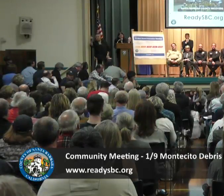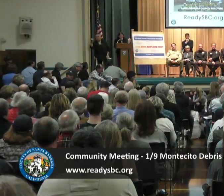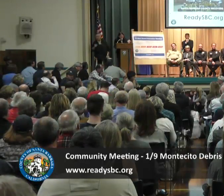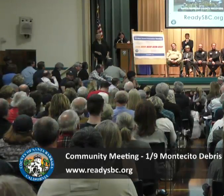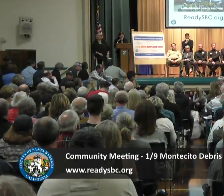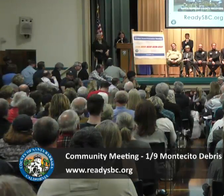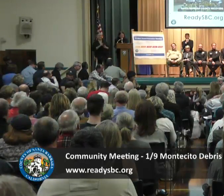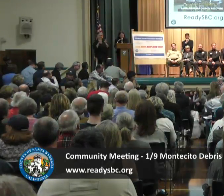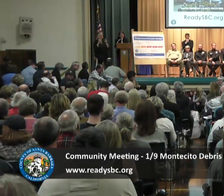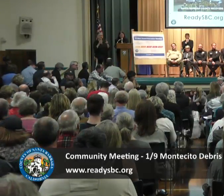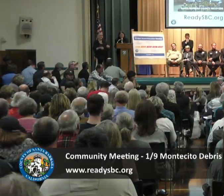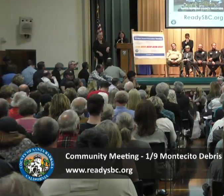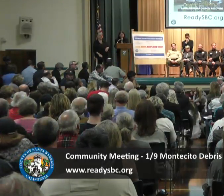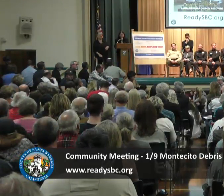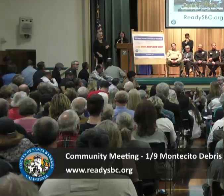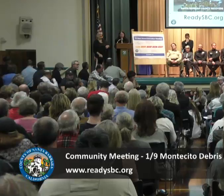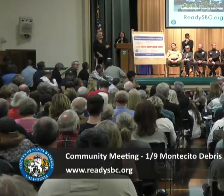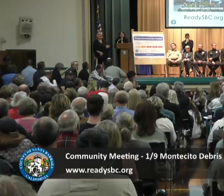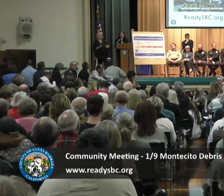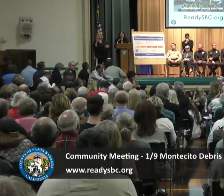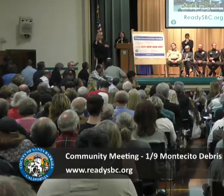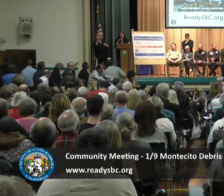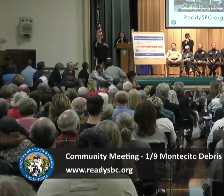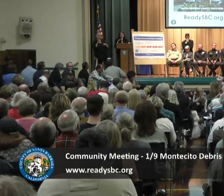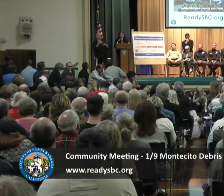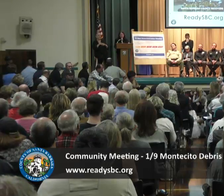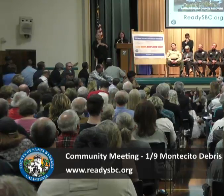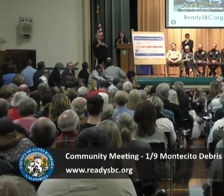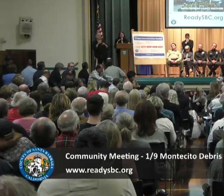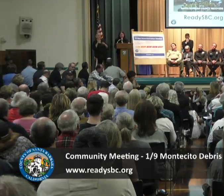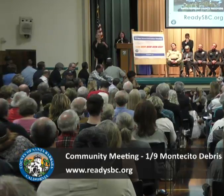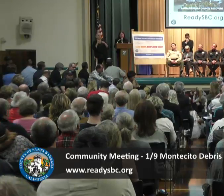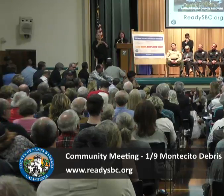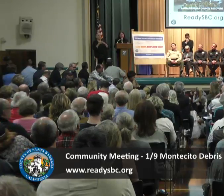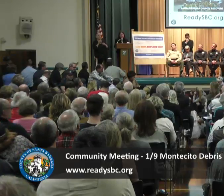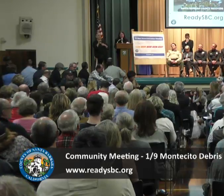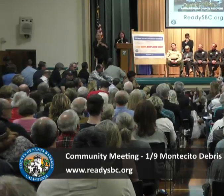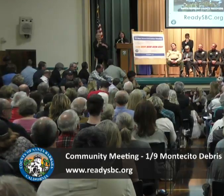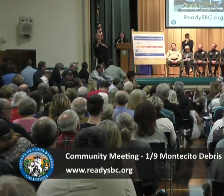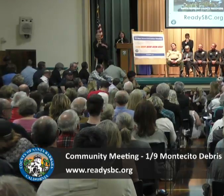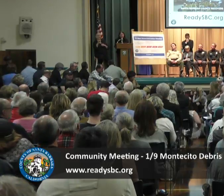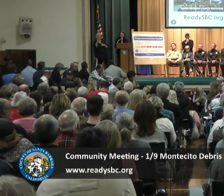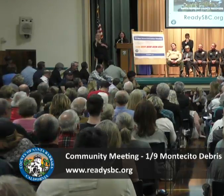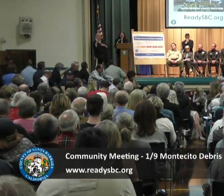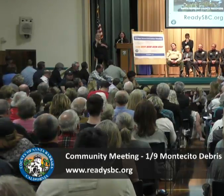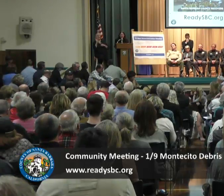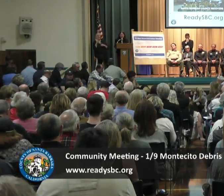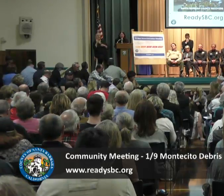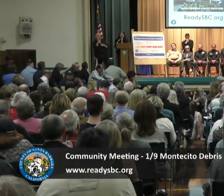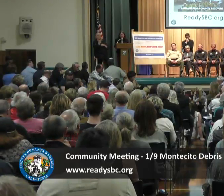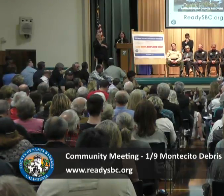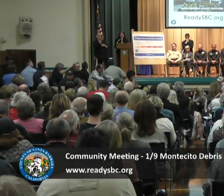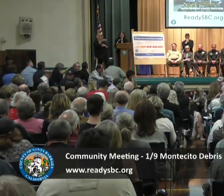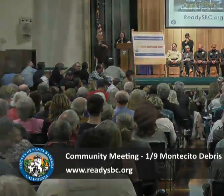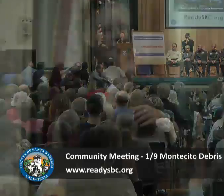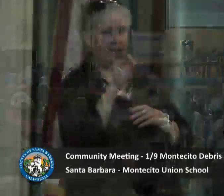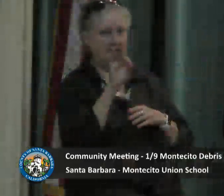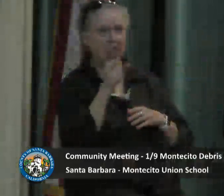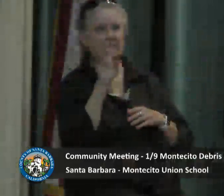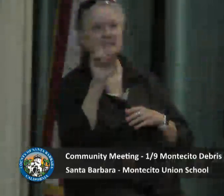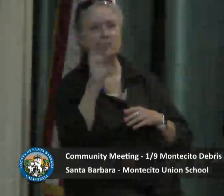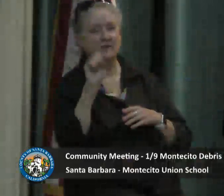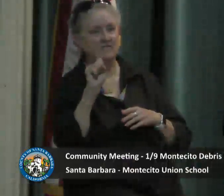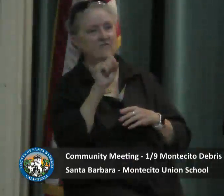readysbc.org. Very good. And then also you heard several times reference to 19 debris flow. So we asked everyone earlier today, we're going to